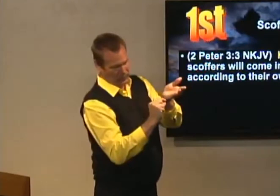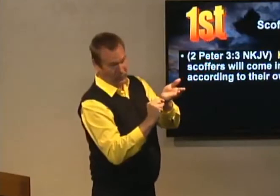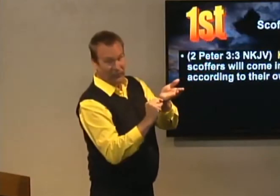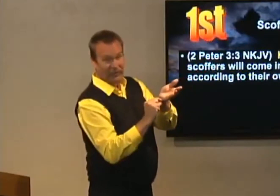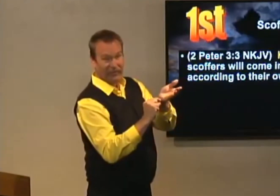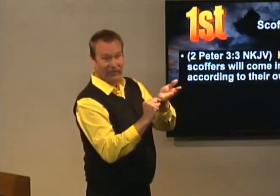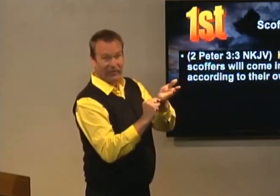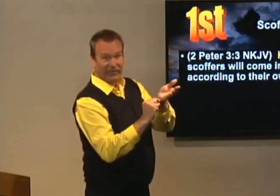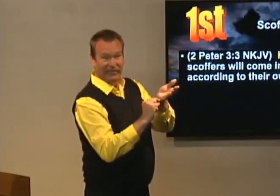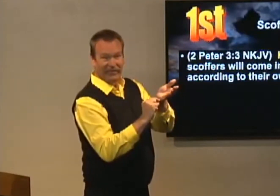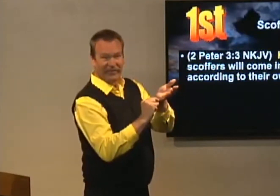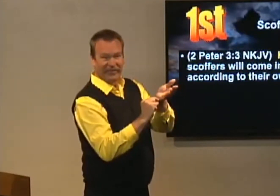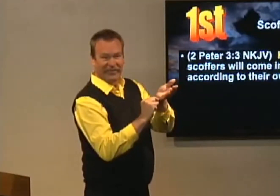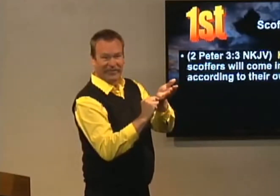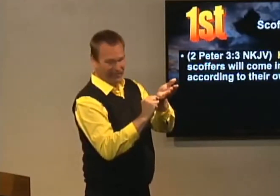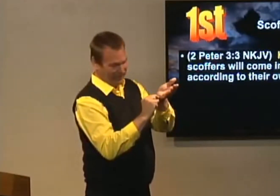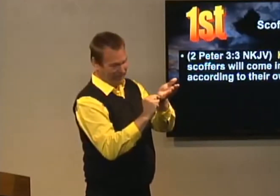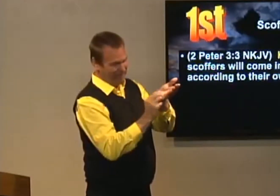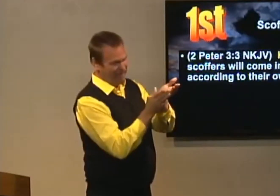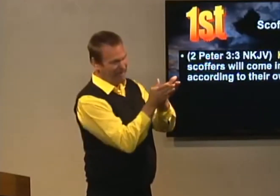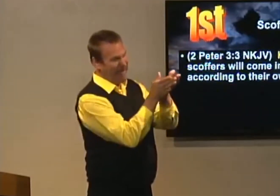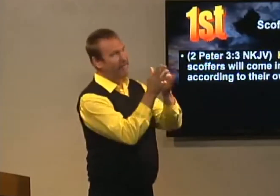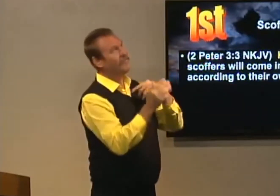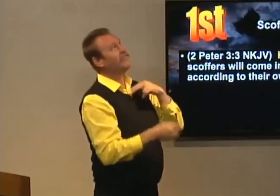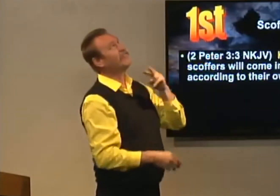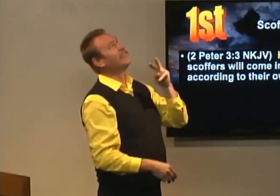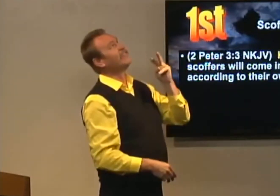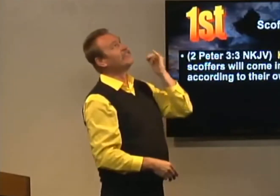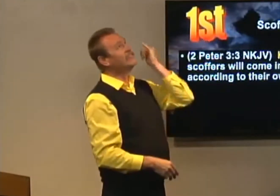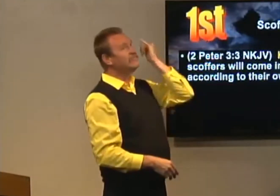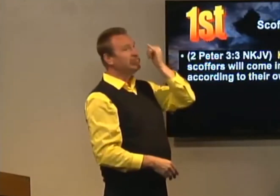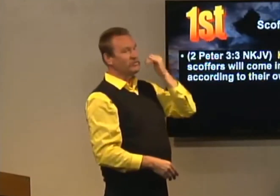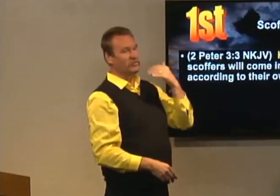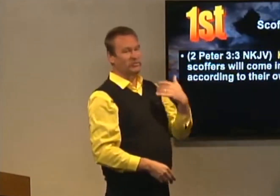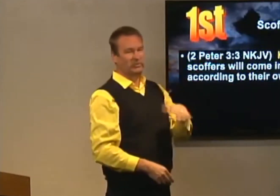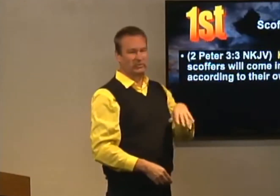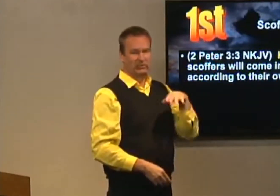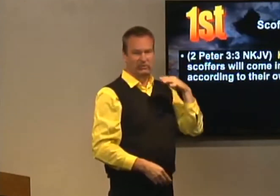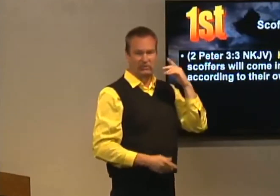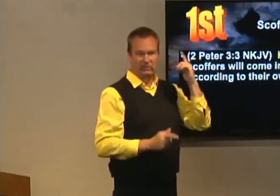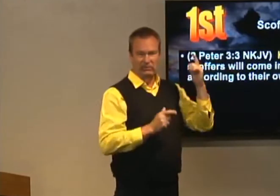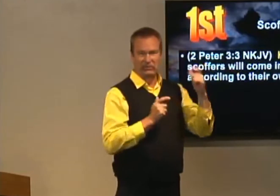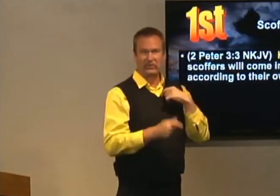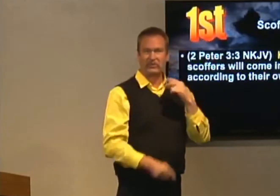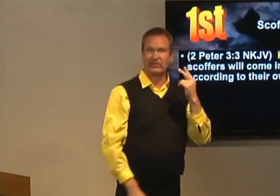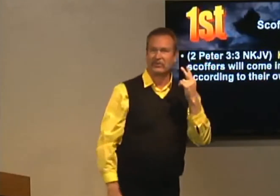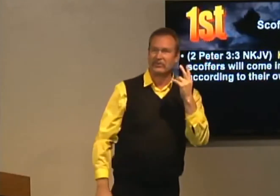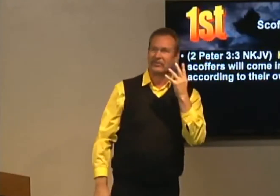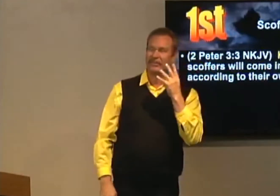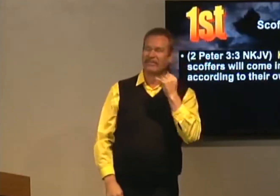you can see replica of the ark, and you can see how thick the wood was, and you can see how tall it